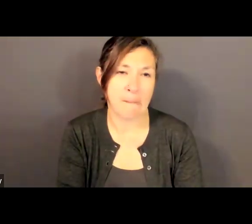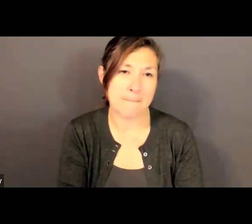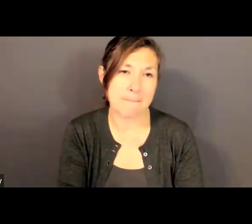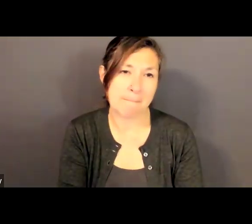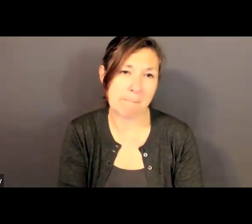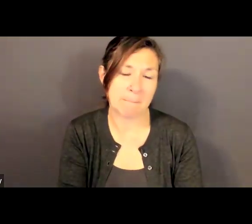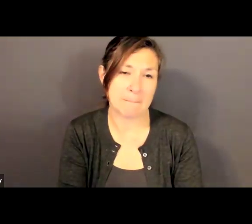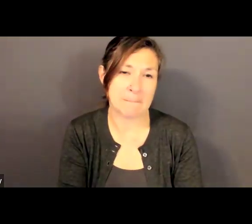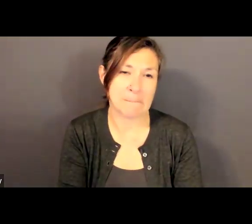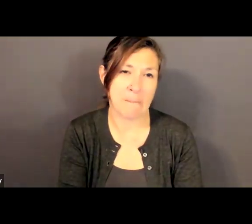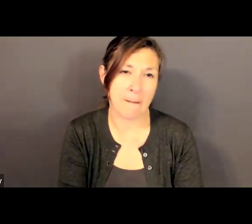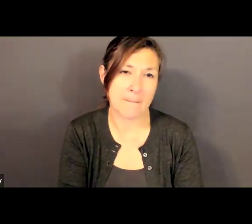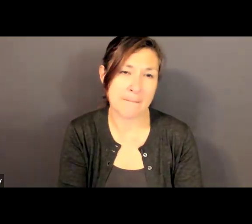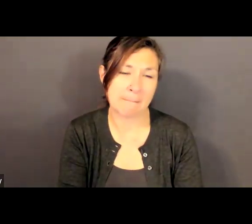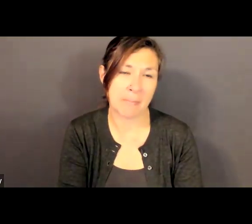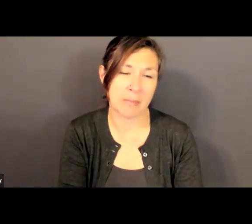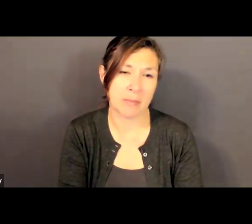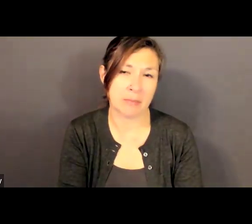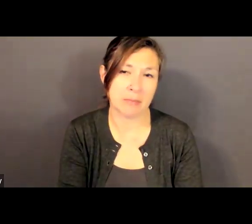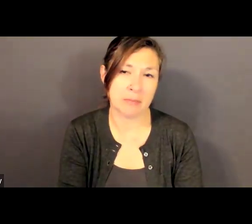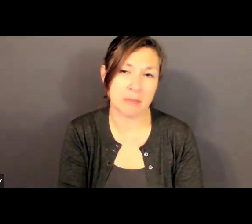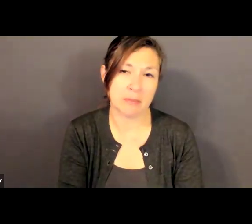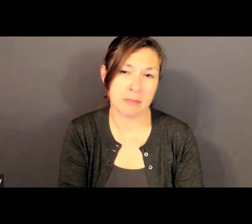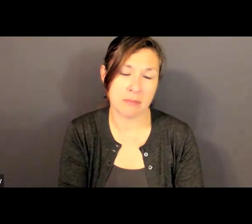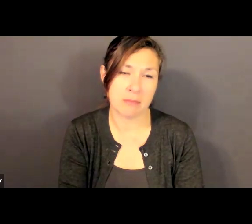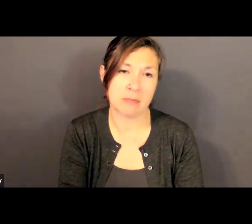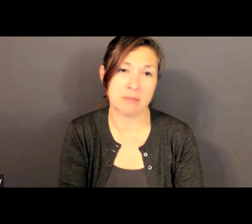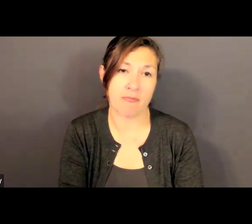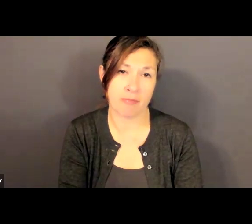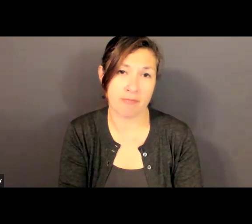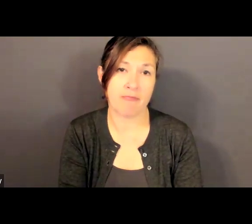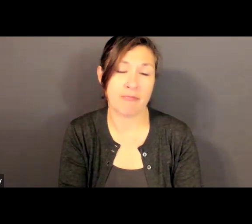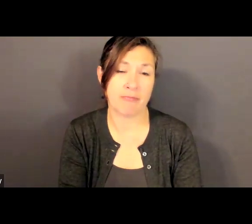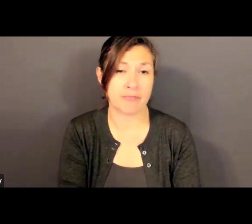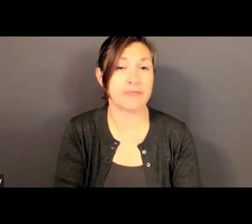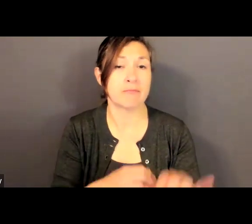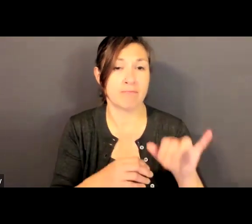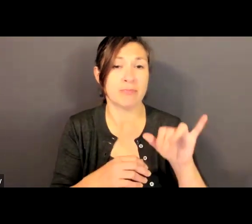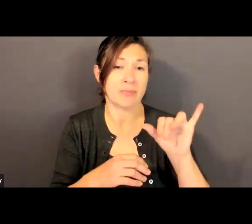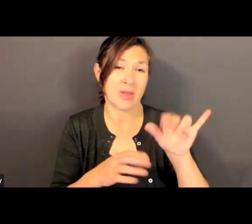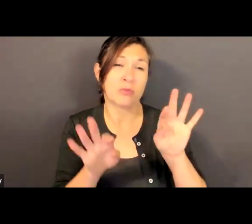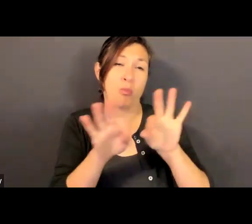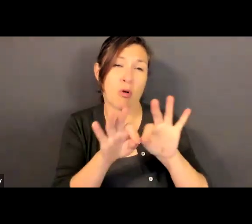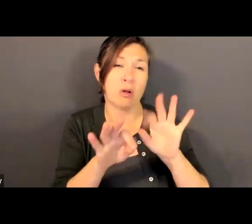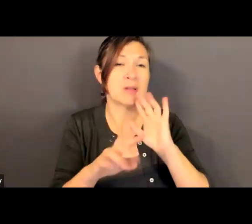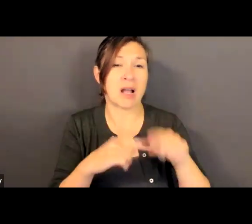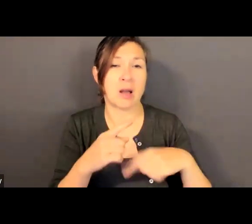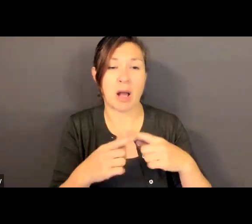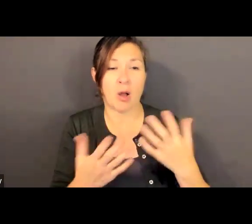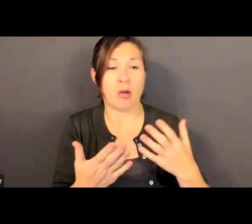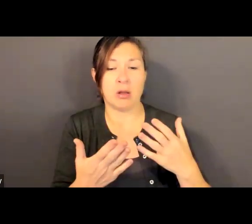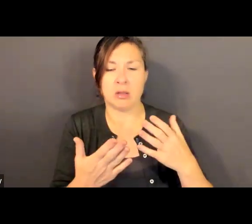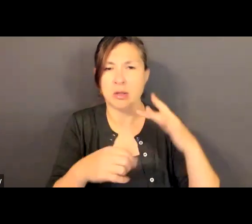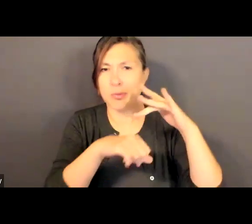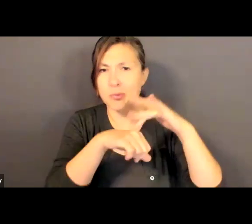You hit on a very important theme, which is resources, right? The budget, people